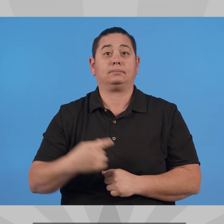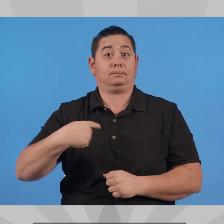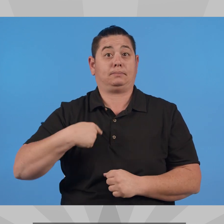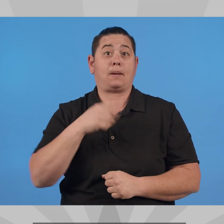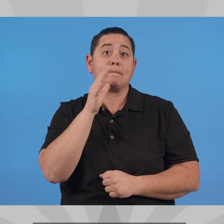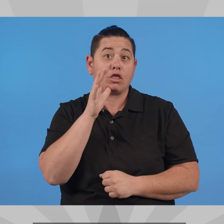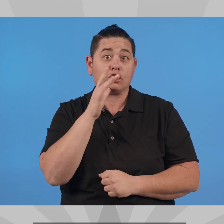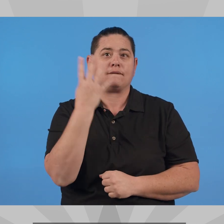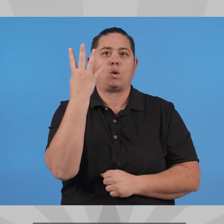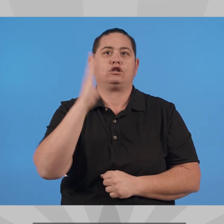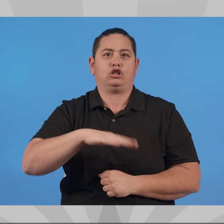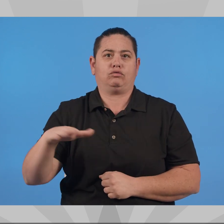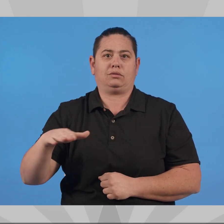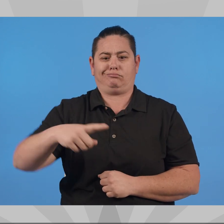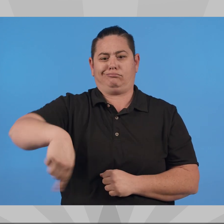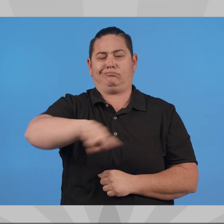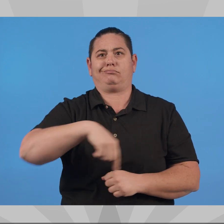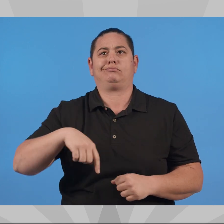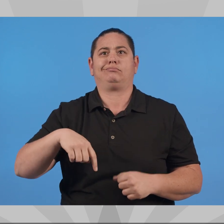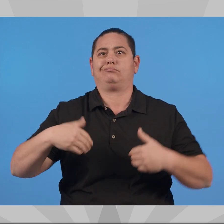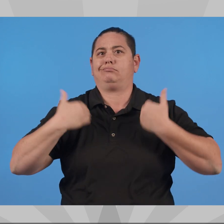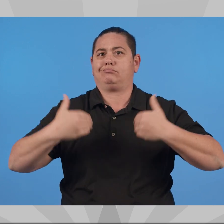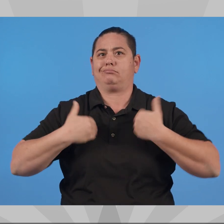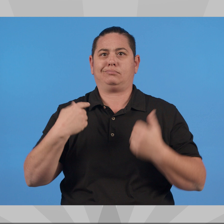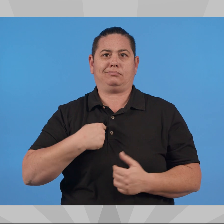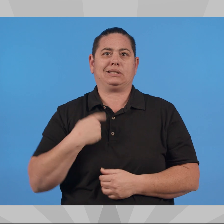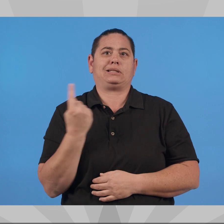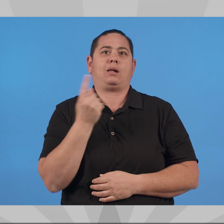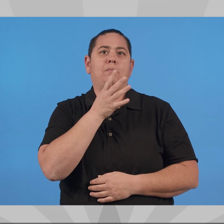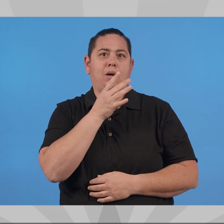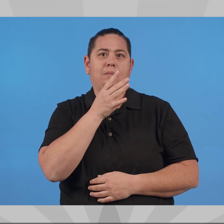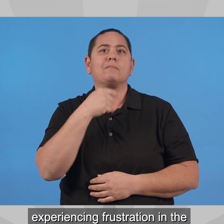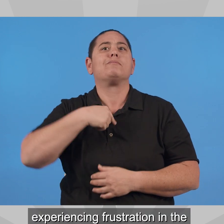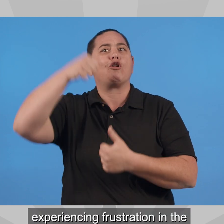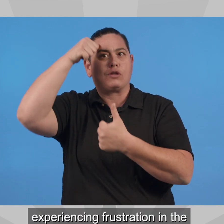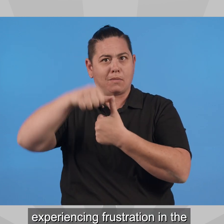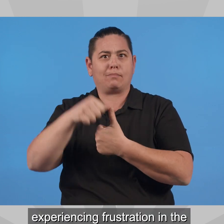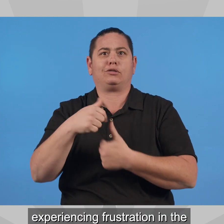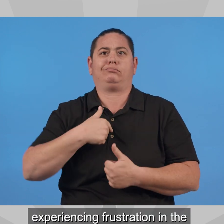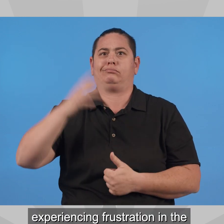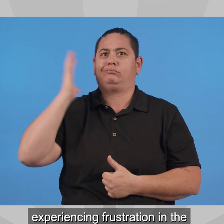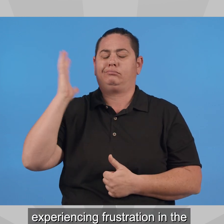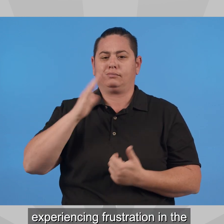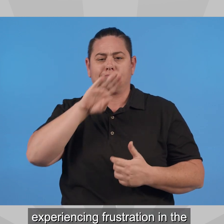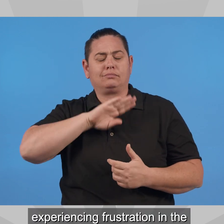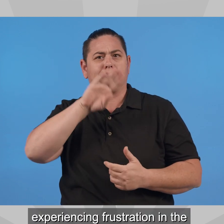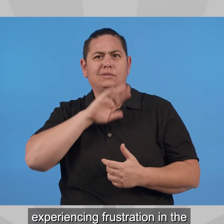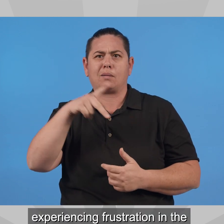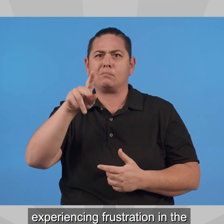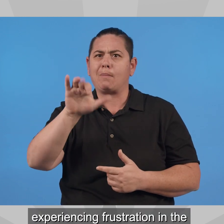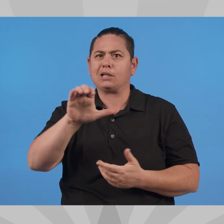I'm a mother of 4 children and was a single mom when they were young, experiencing frustration in the quality of